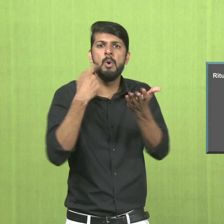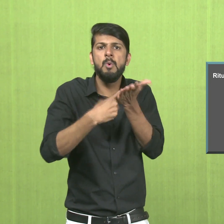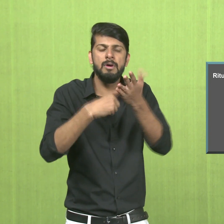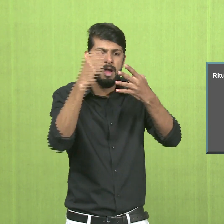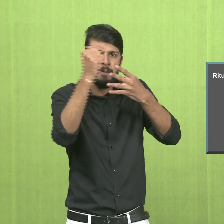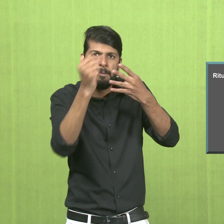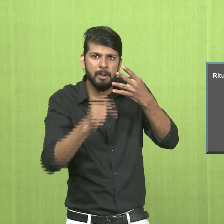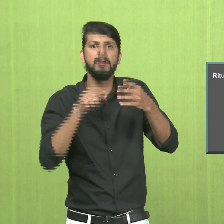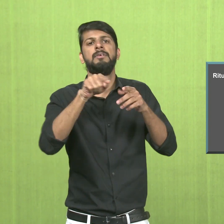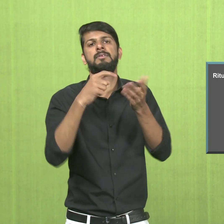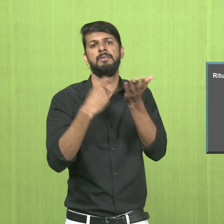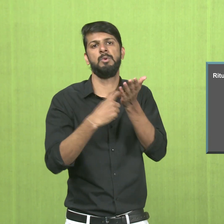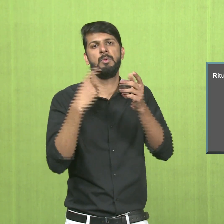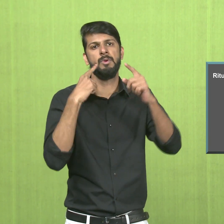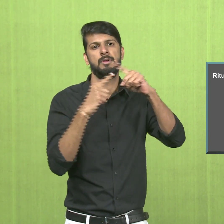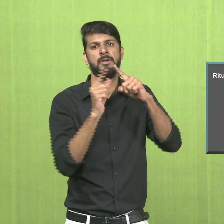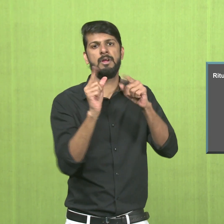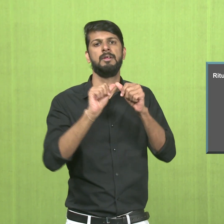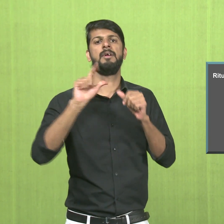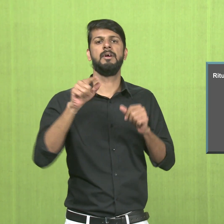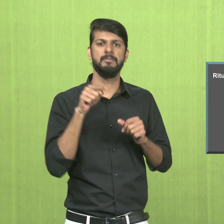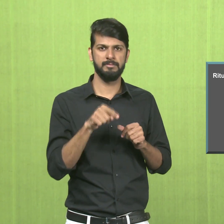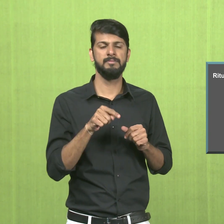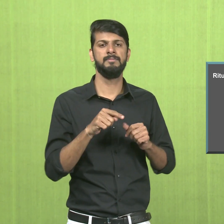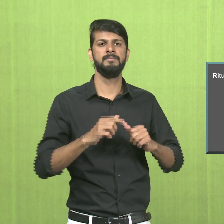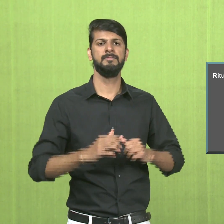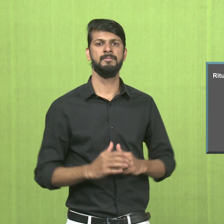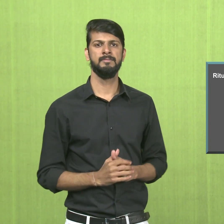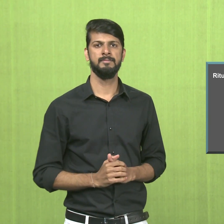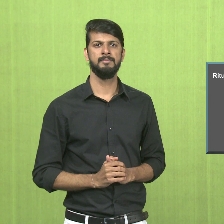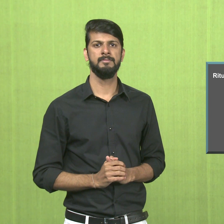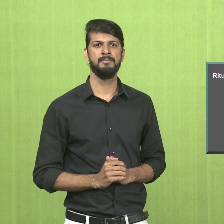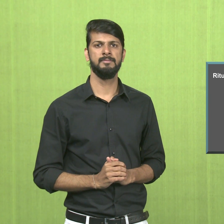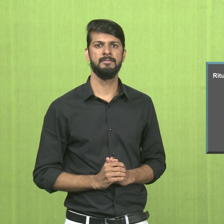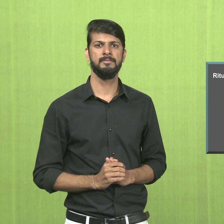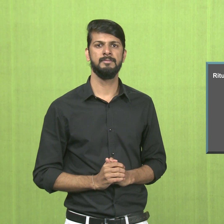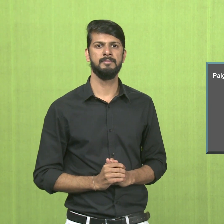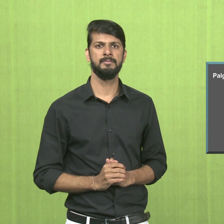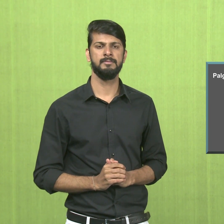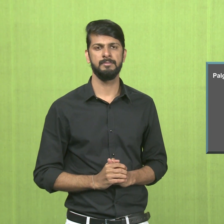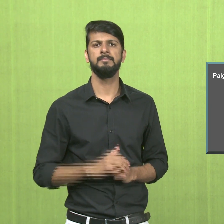cremated and put into the water. So, these are rituals, certain customs which are supposed to be done.